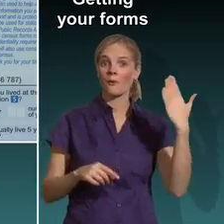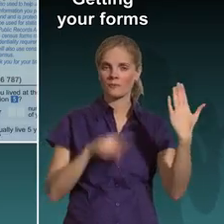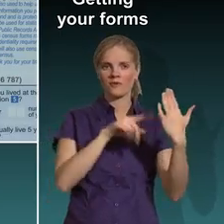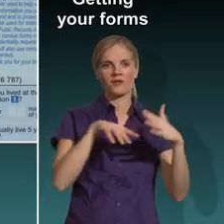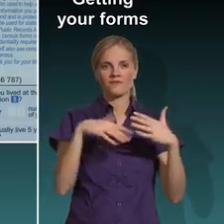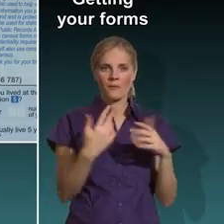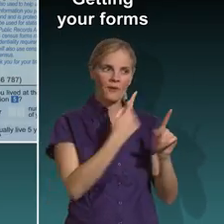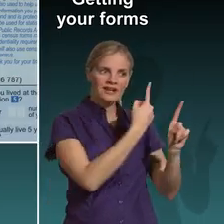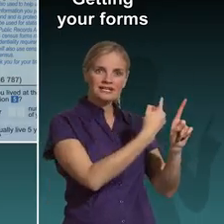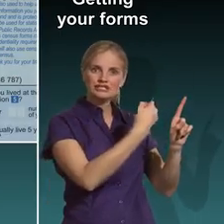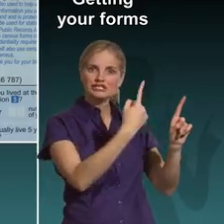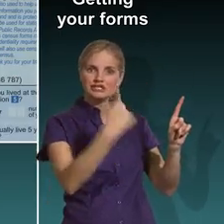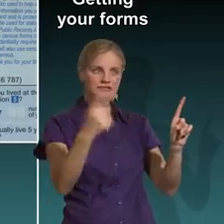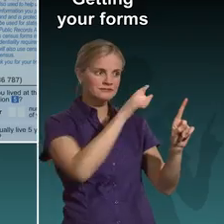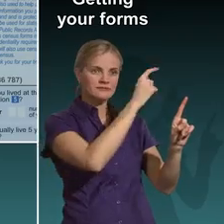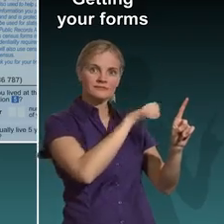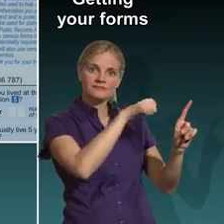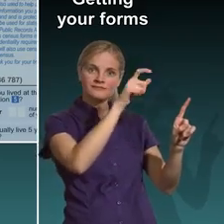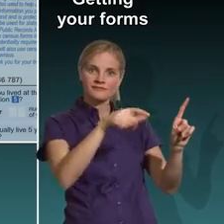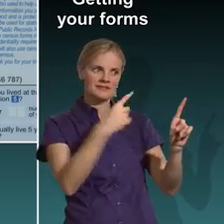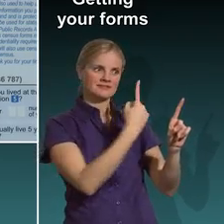The blue forms are for individuals.